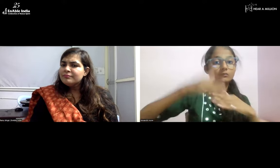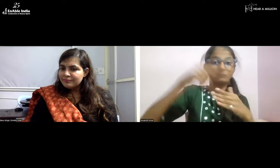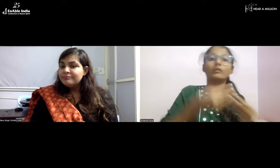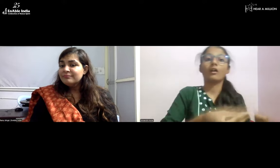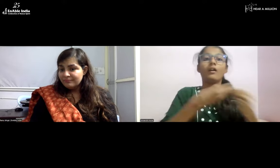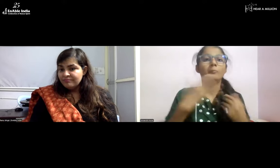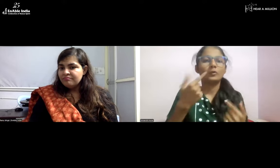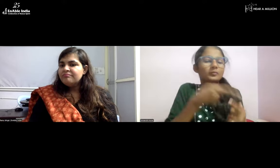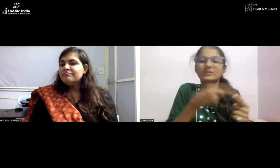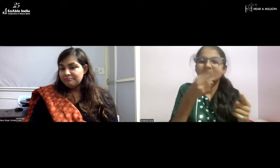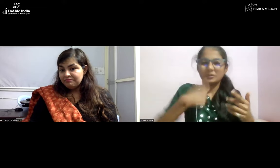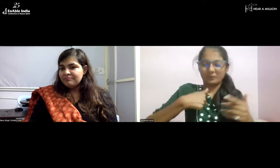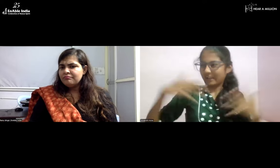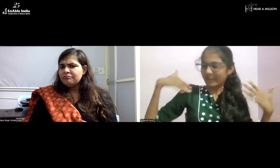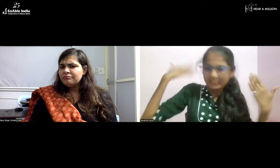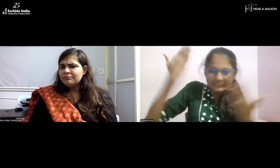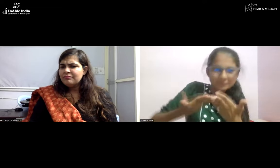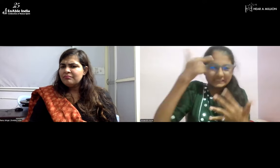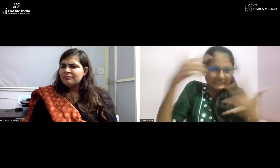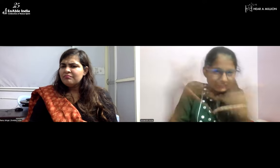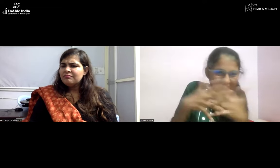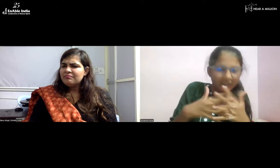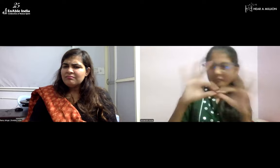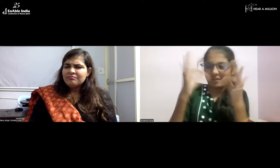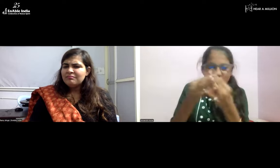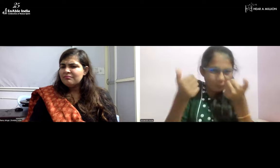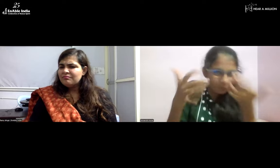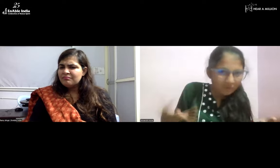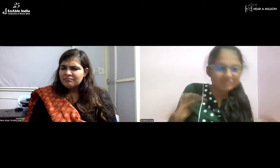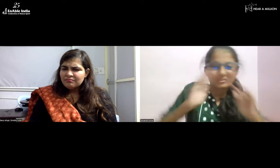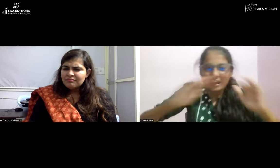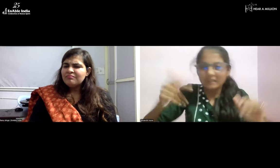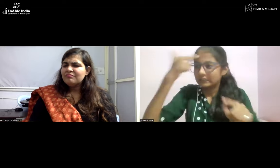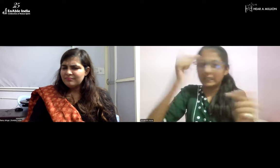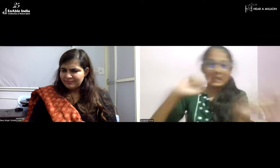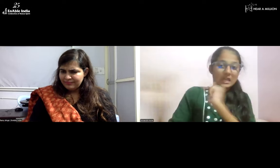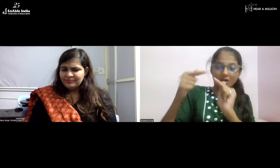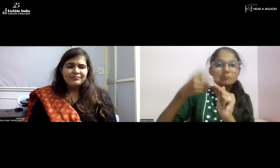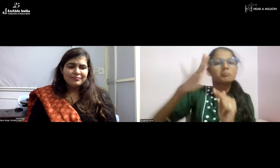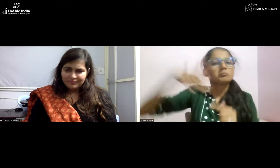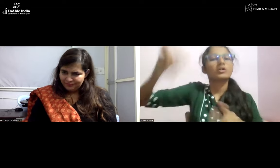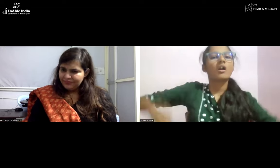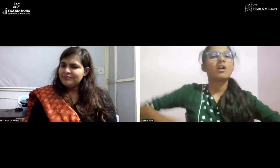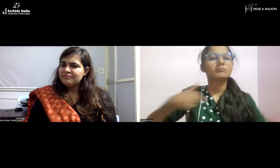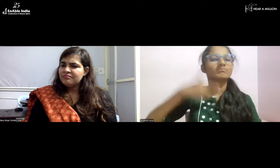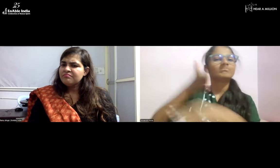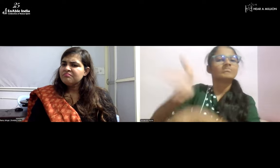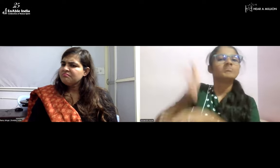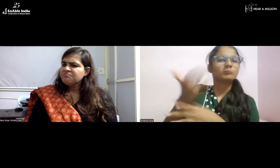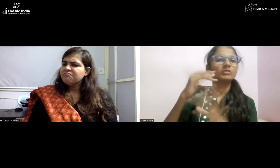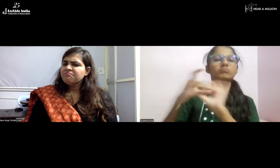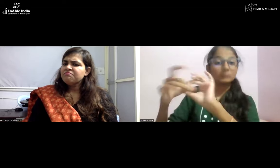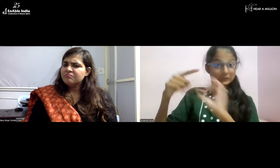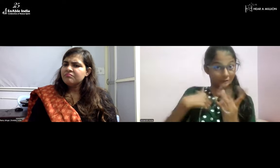America is my dream. I love the place. But you said like there are no barriers there. Yeah, with regards